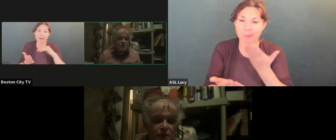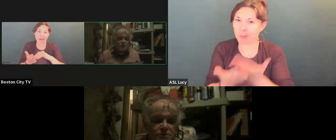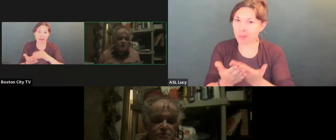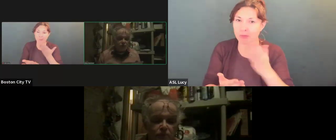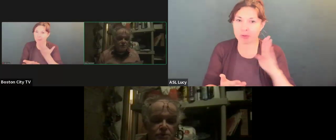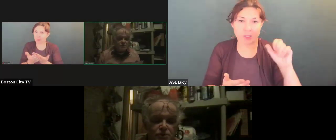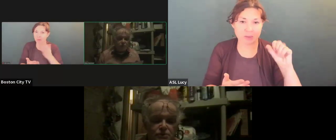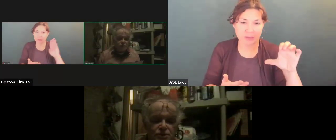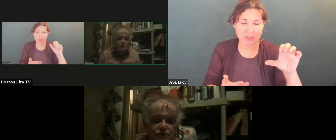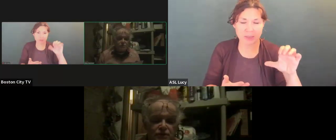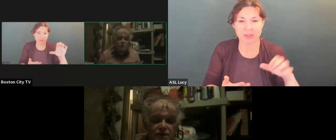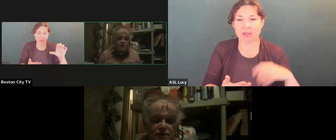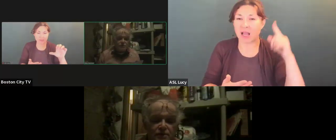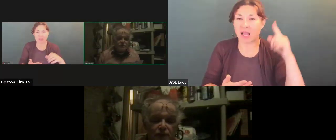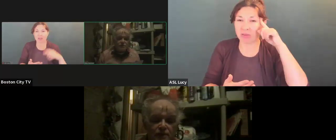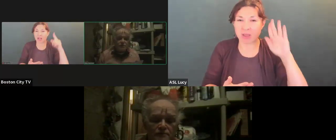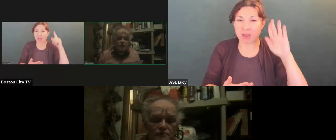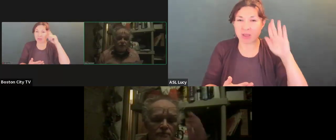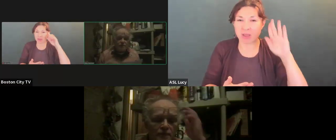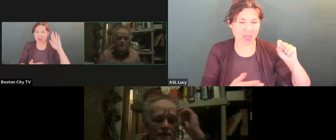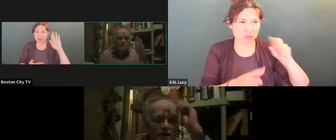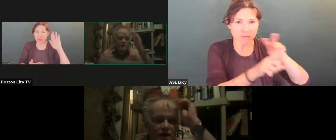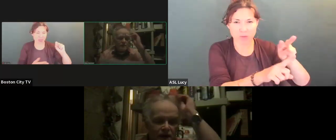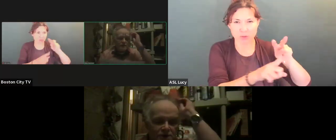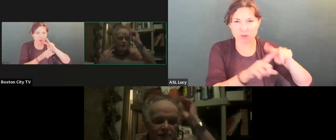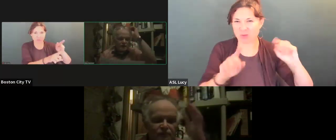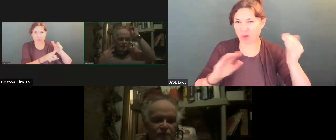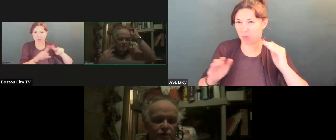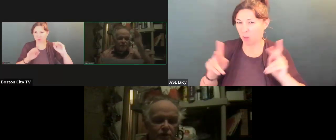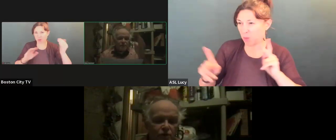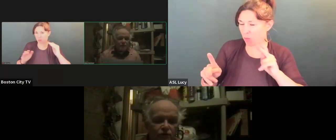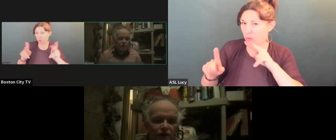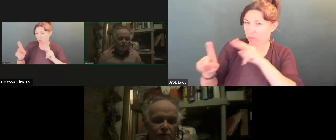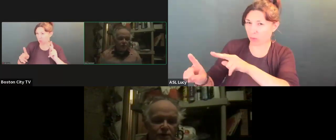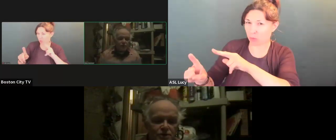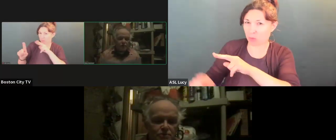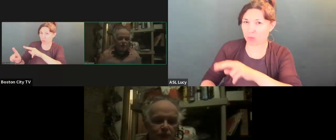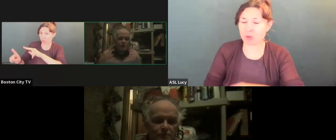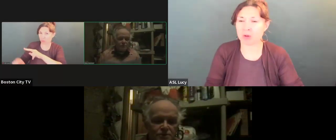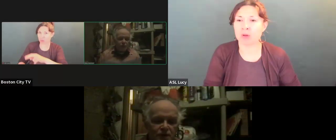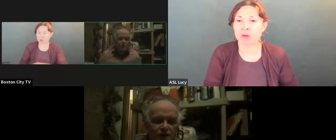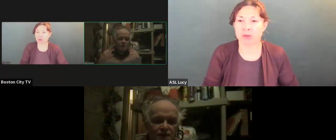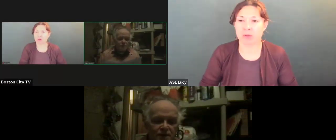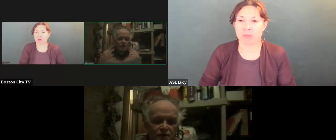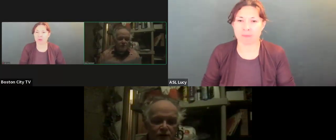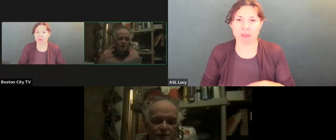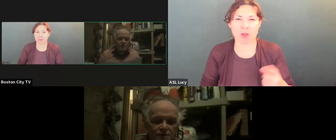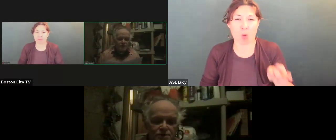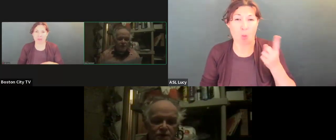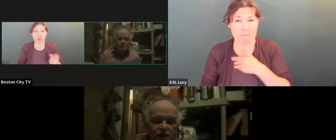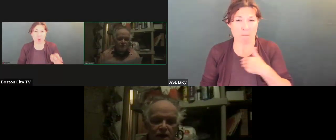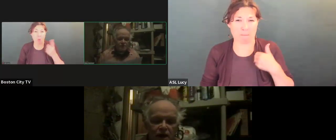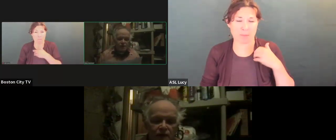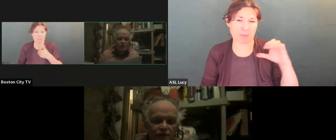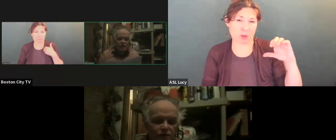the Boston public schools differently than the public. Except for the critical evaluation by Mr. Cadet